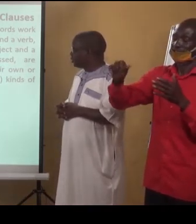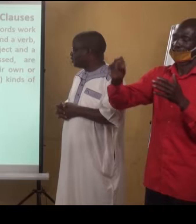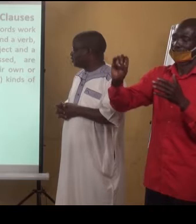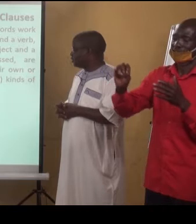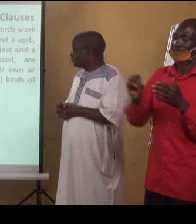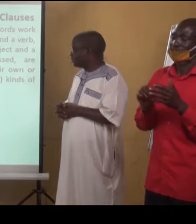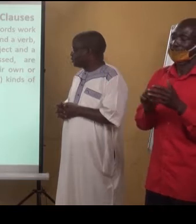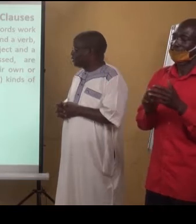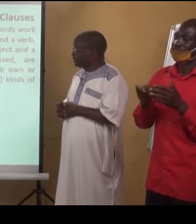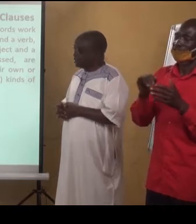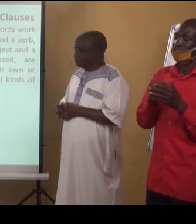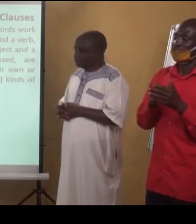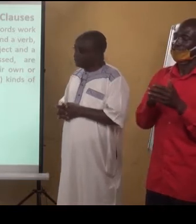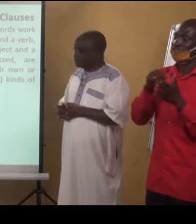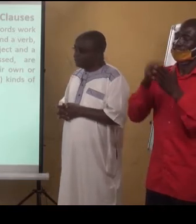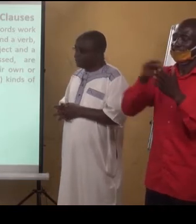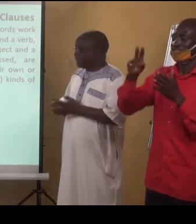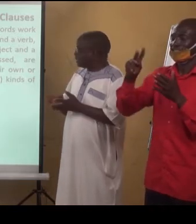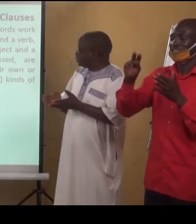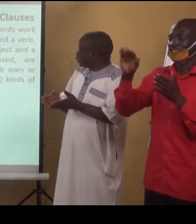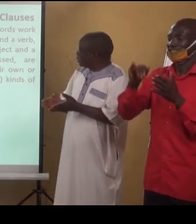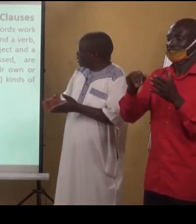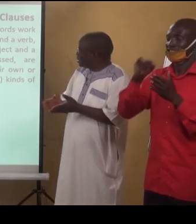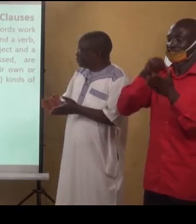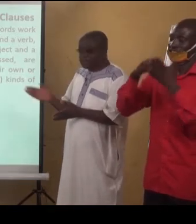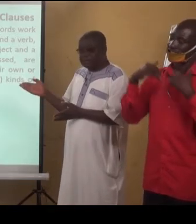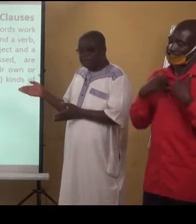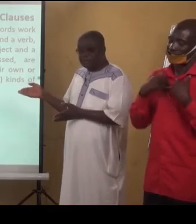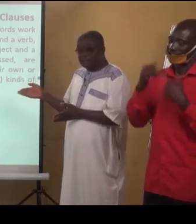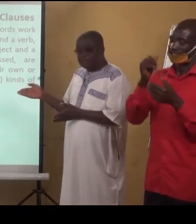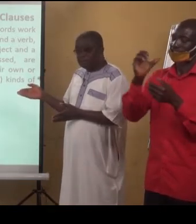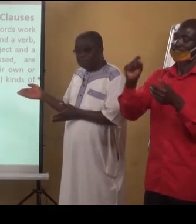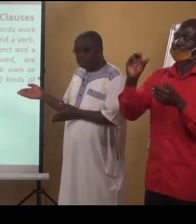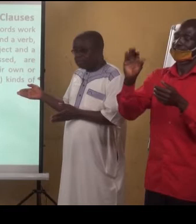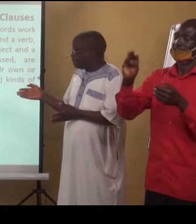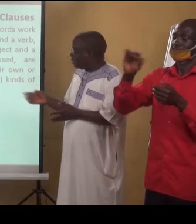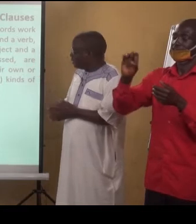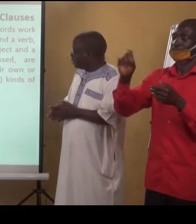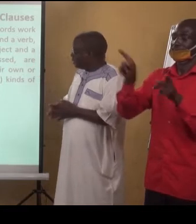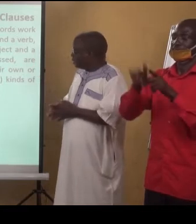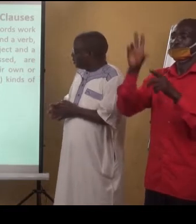boy on the bus is a noun phrase. It has a subject, but there's no verb.